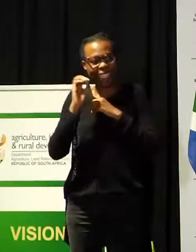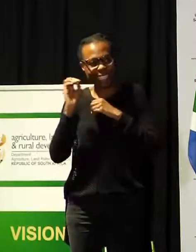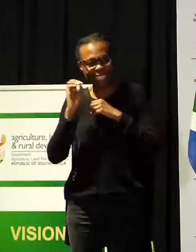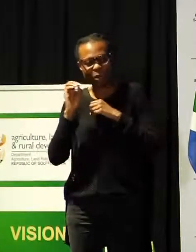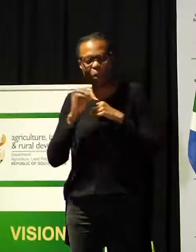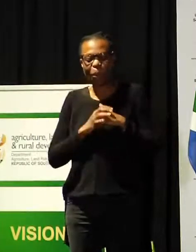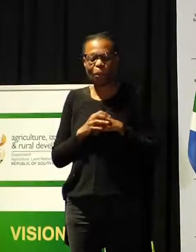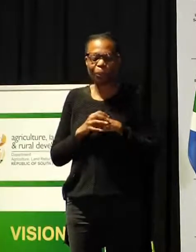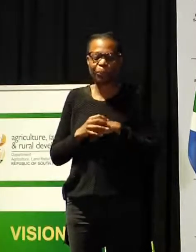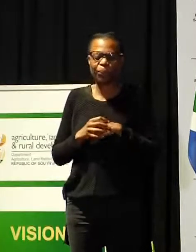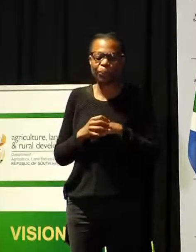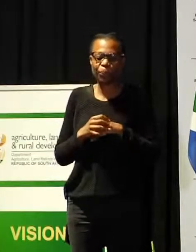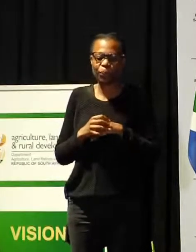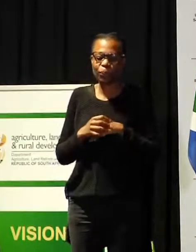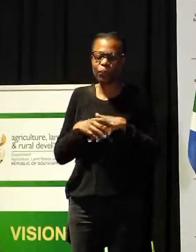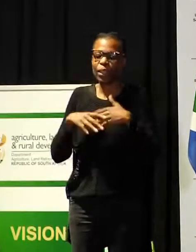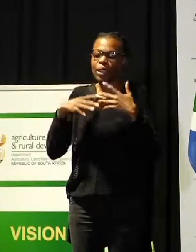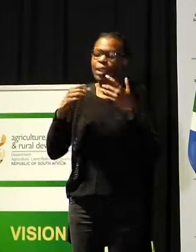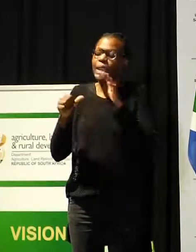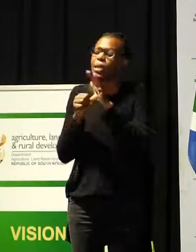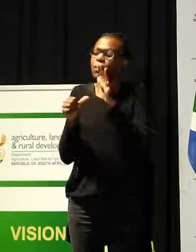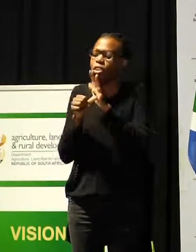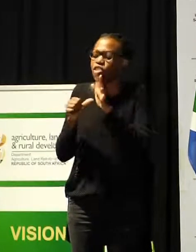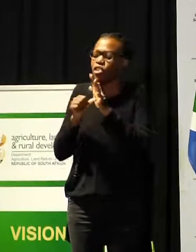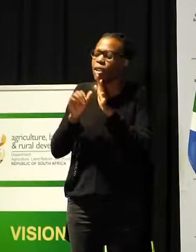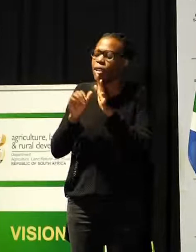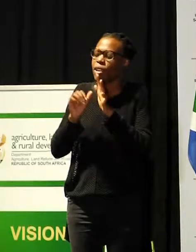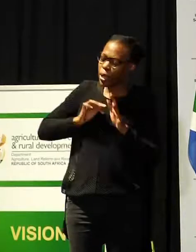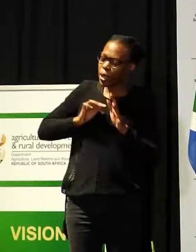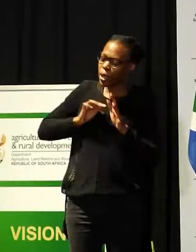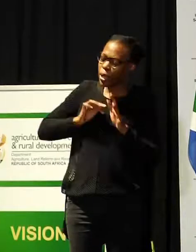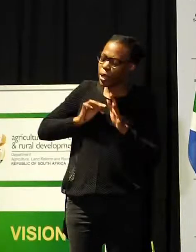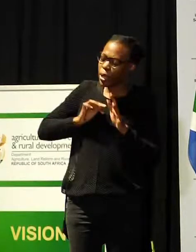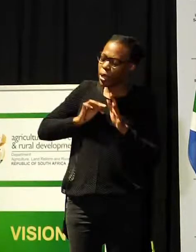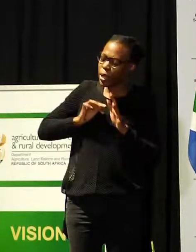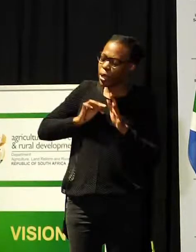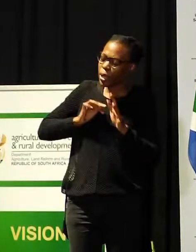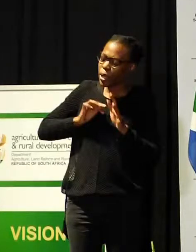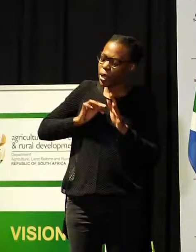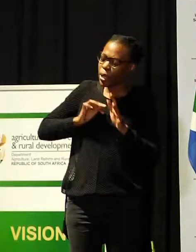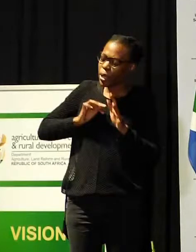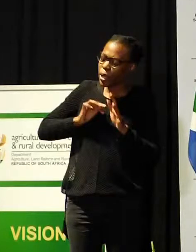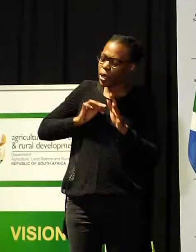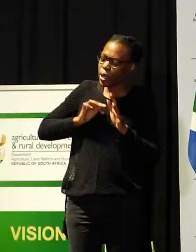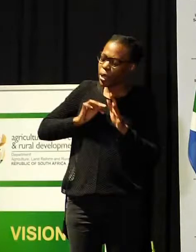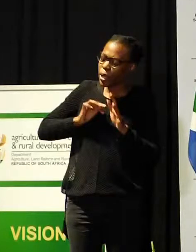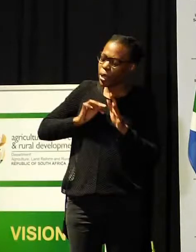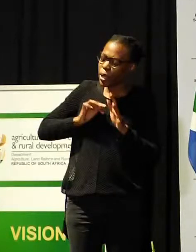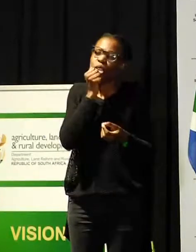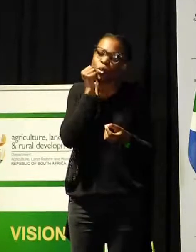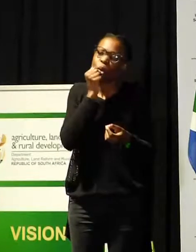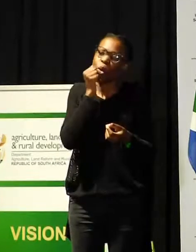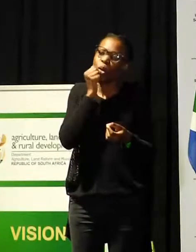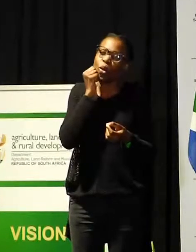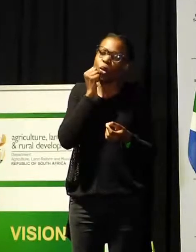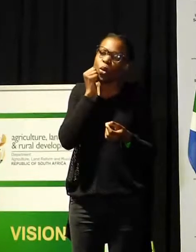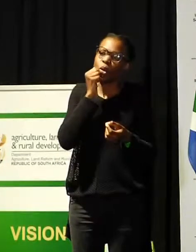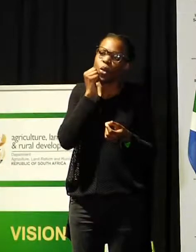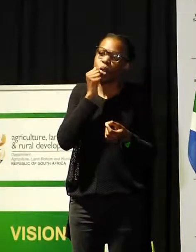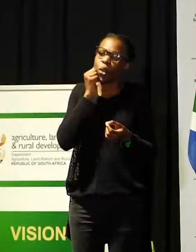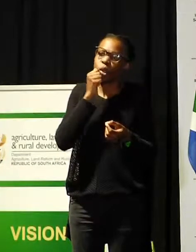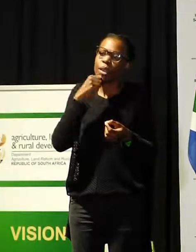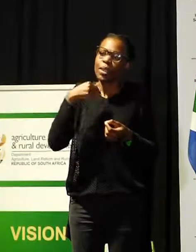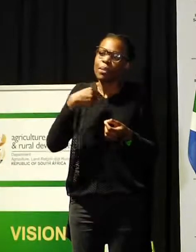groups, women and children. You will pardon me, I've never presented in front of a